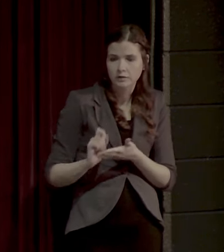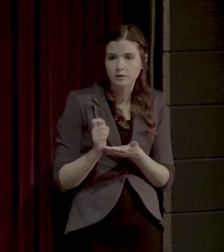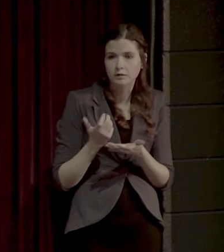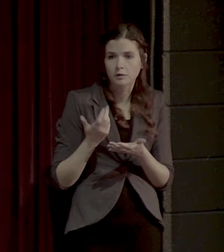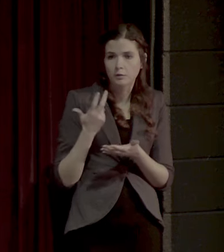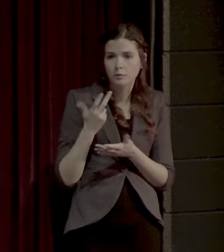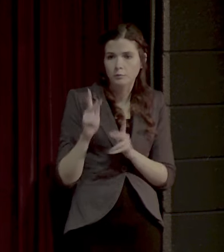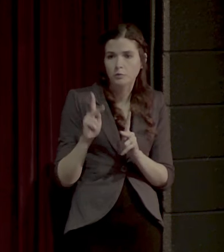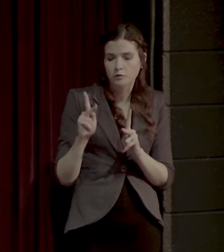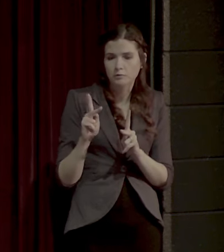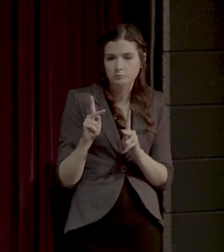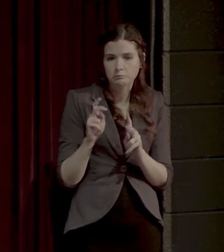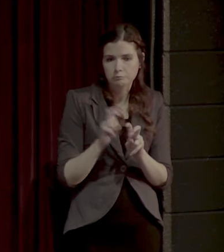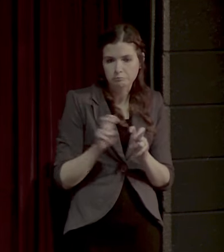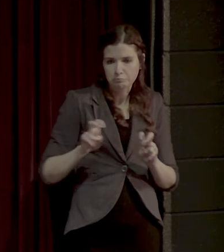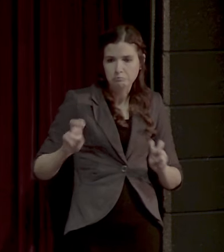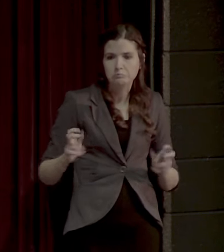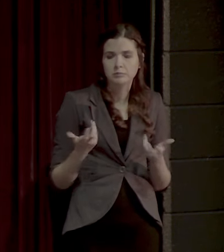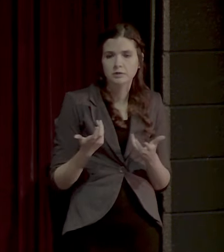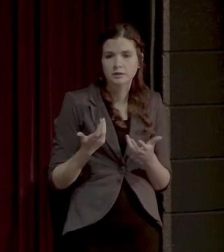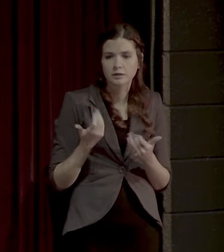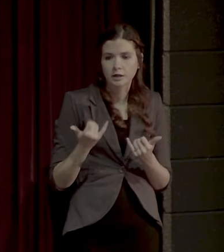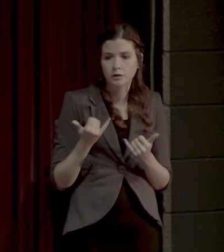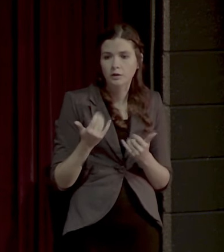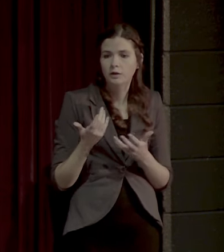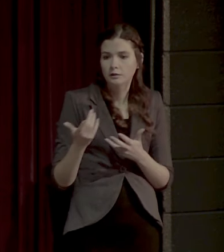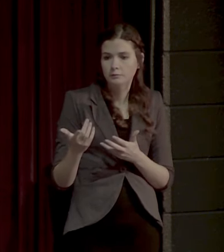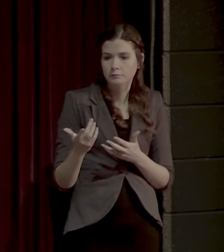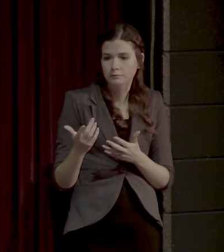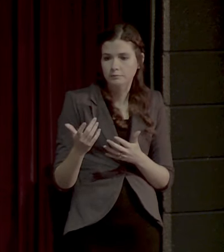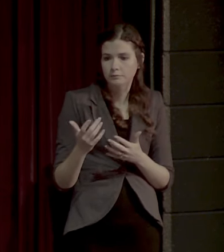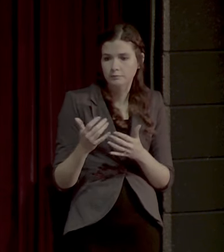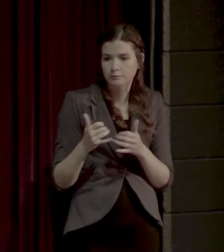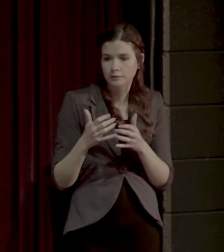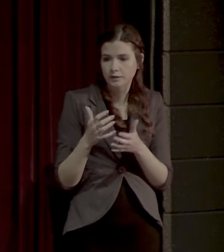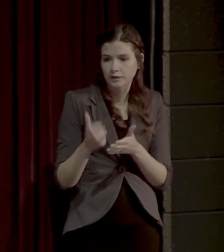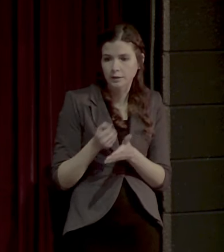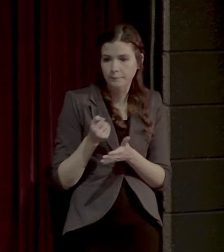panel. This year's recipient is Dawn Tufte.